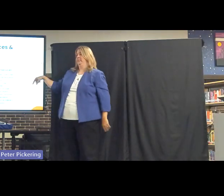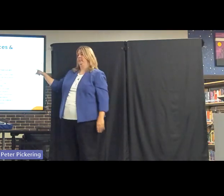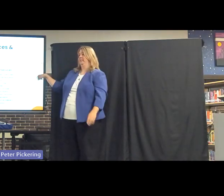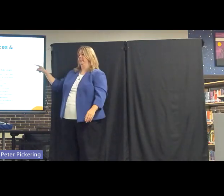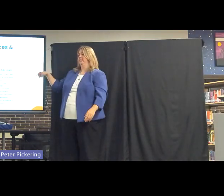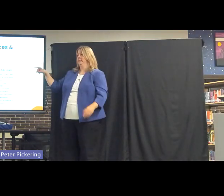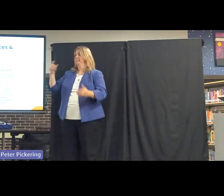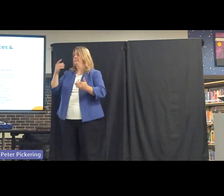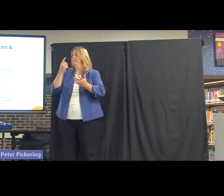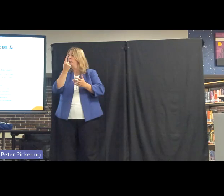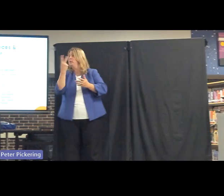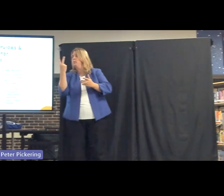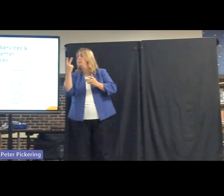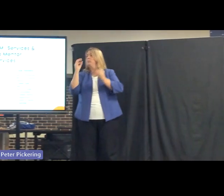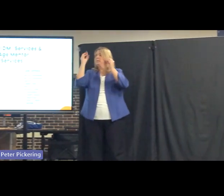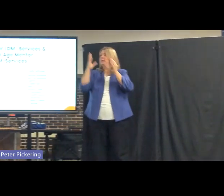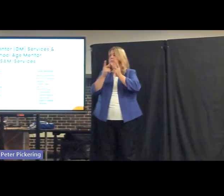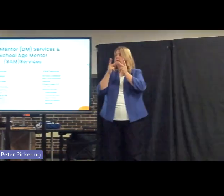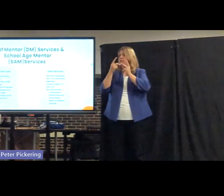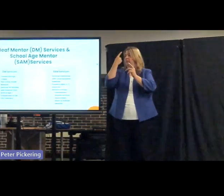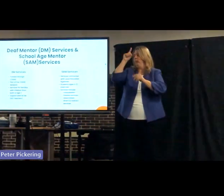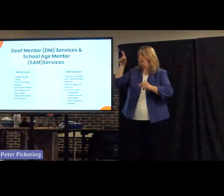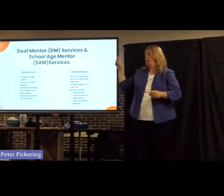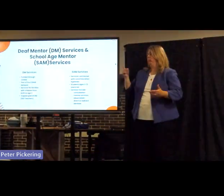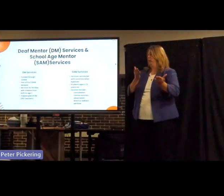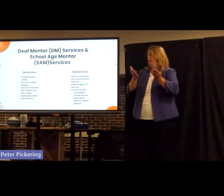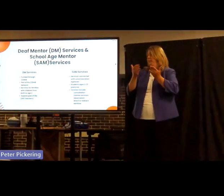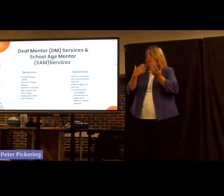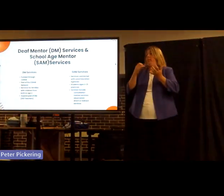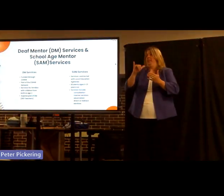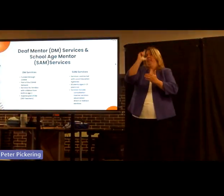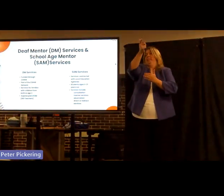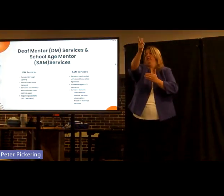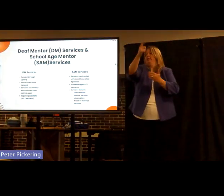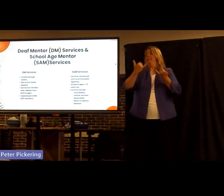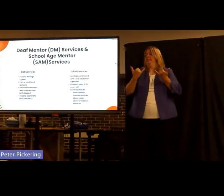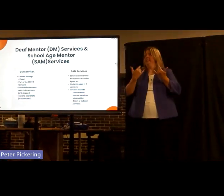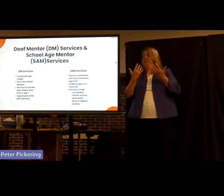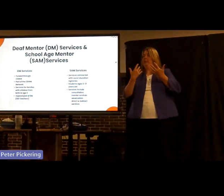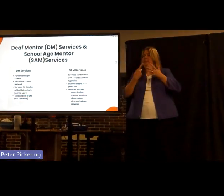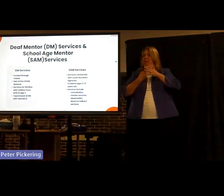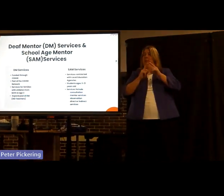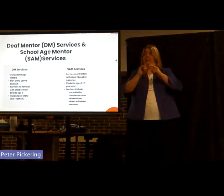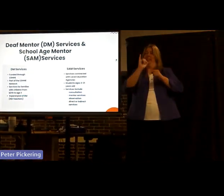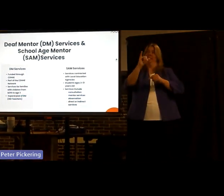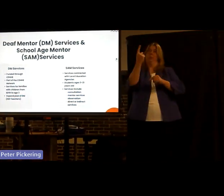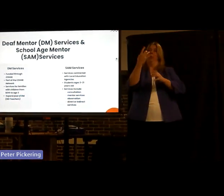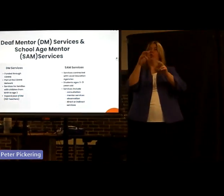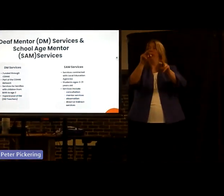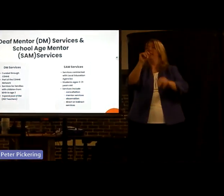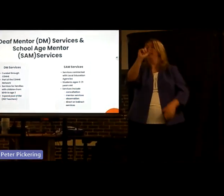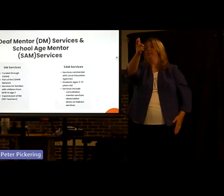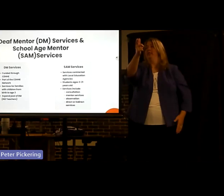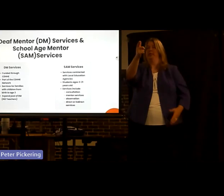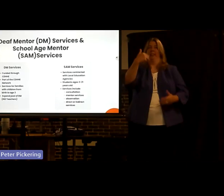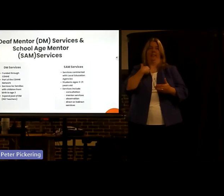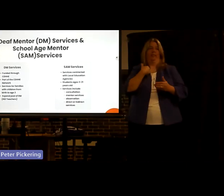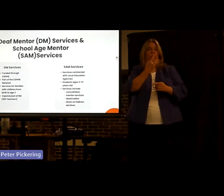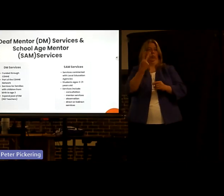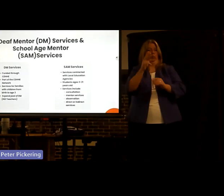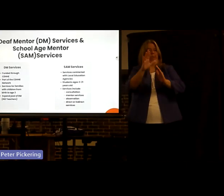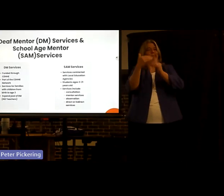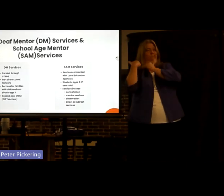but a little more soon. We'll be looking at potentially being able to offer 1 or 2 teacher positions for that, but that's